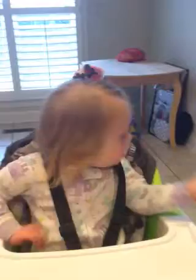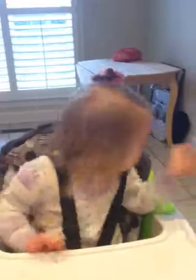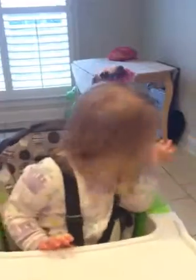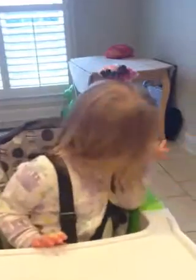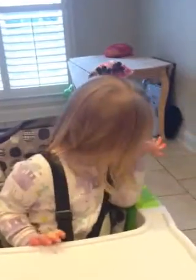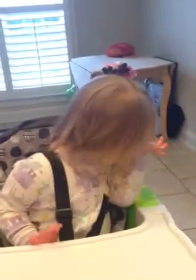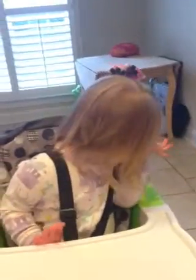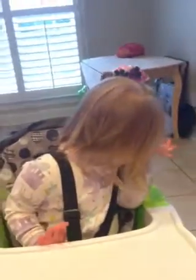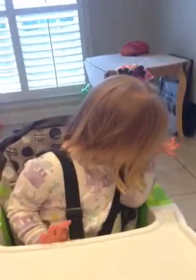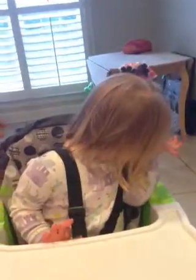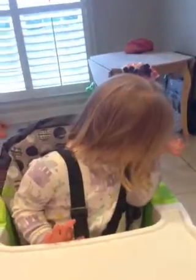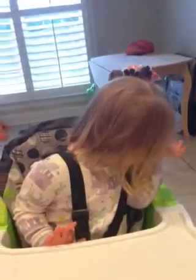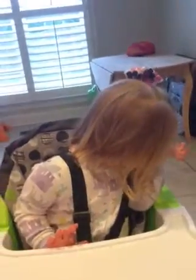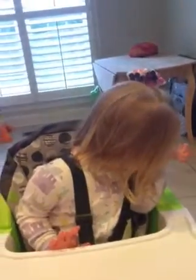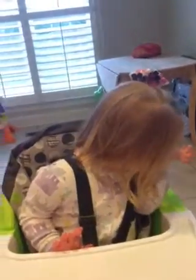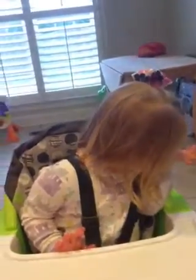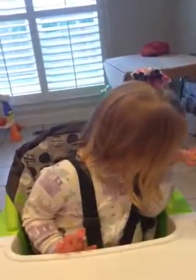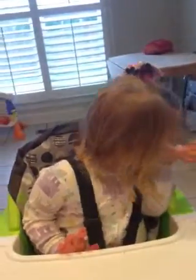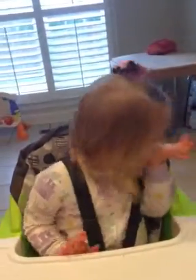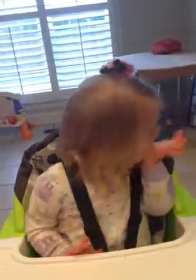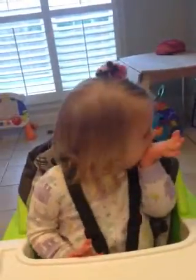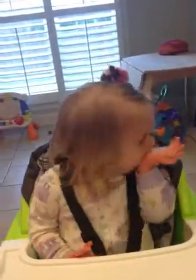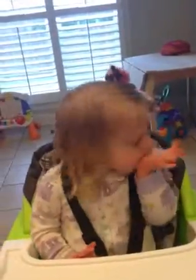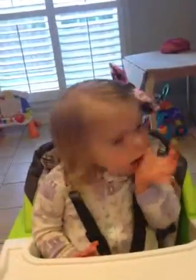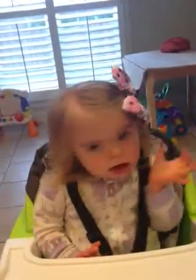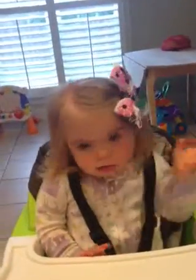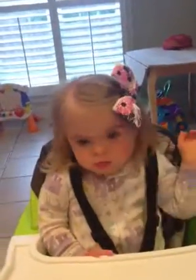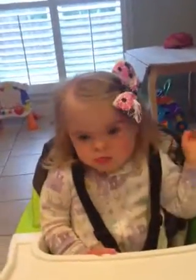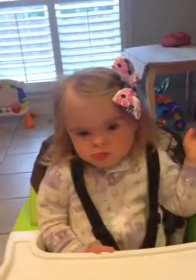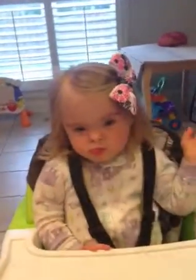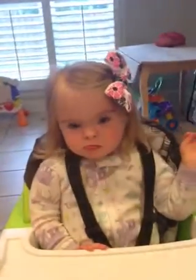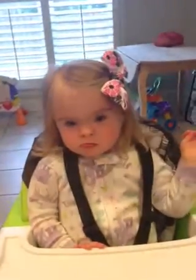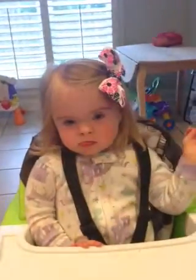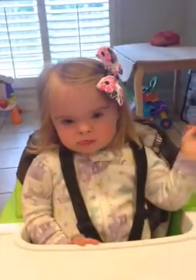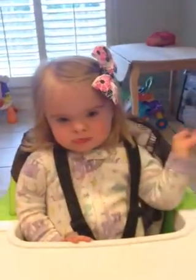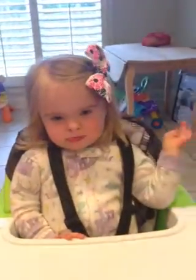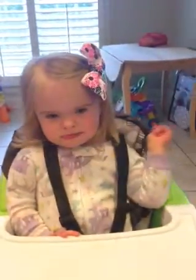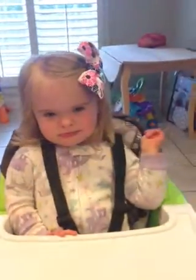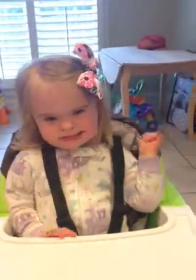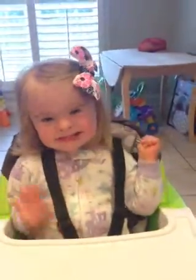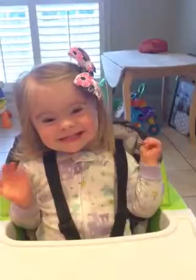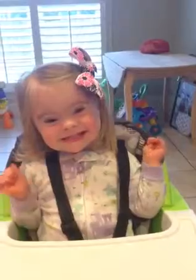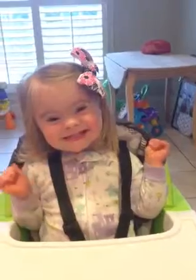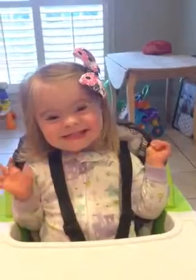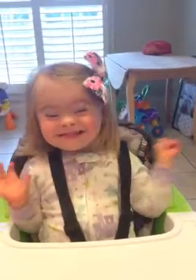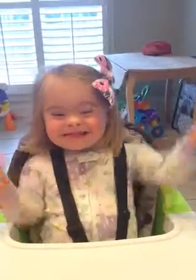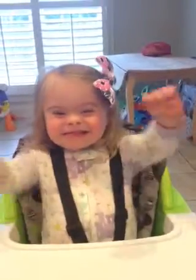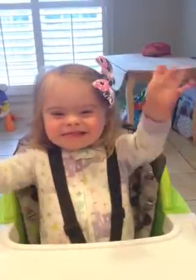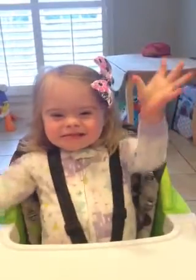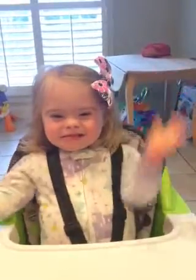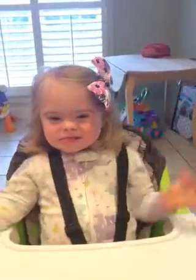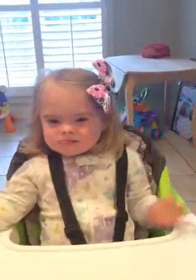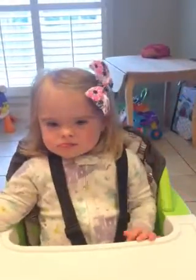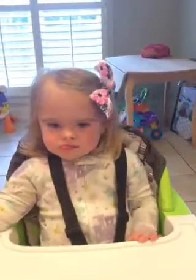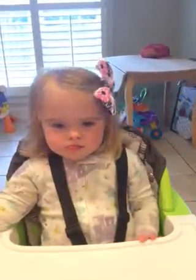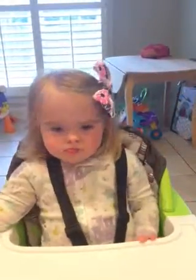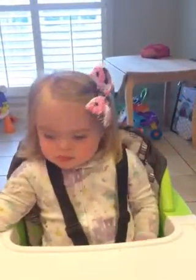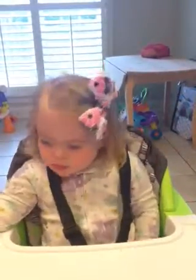Outside. Oh. No, don't look outside. Lila, can you sign outside? Good. See our little hand going